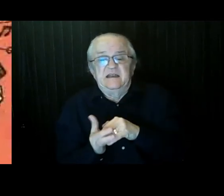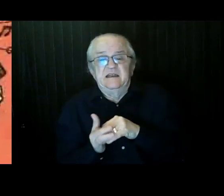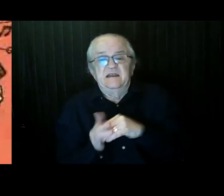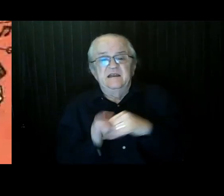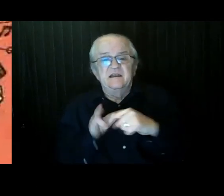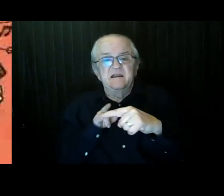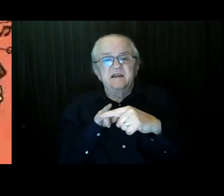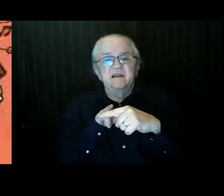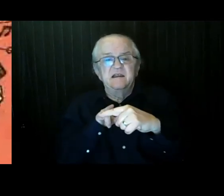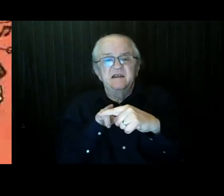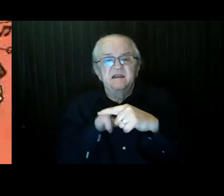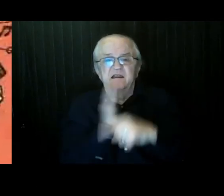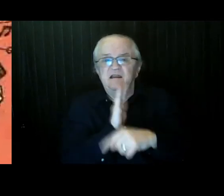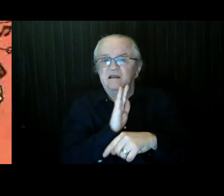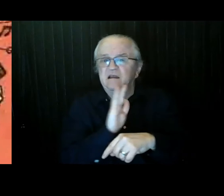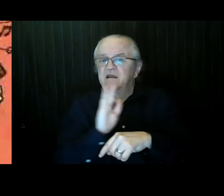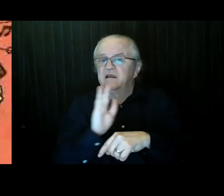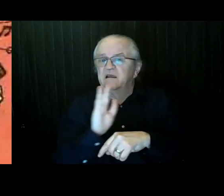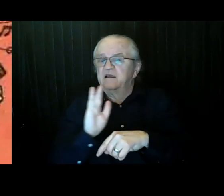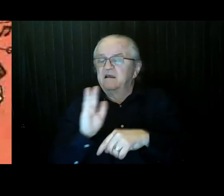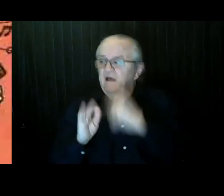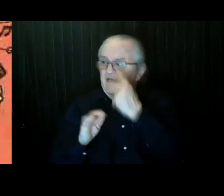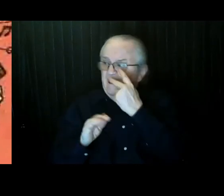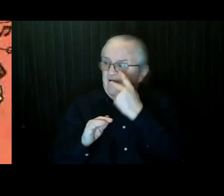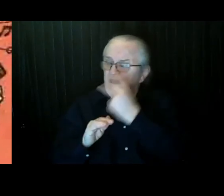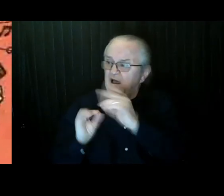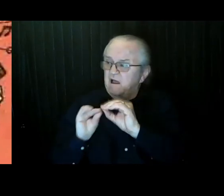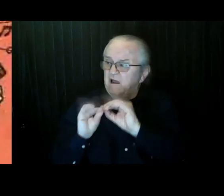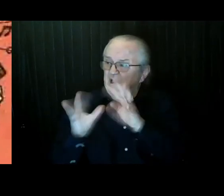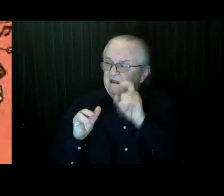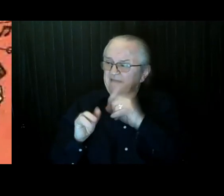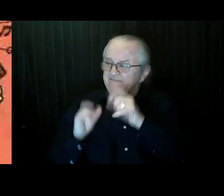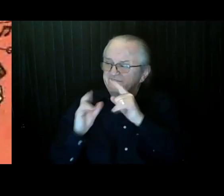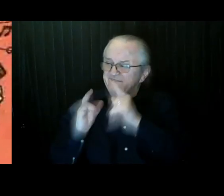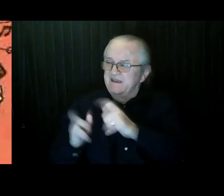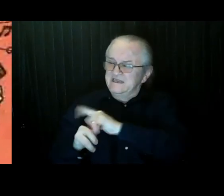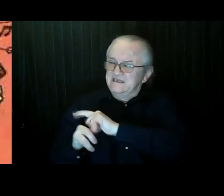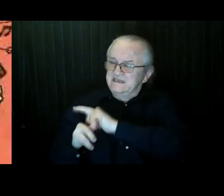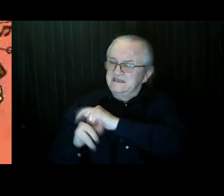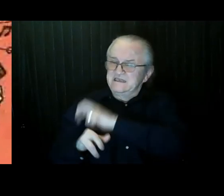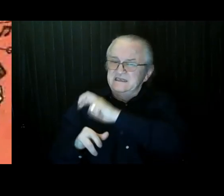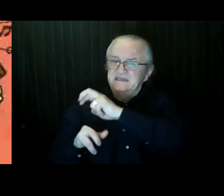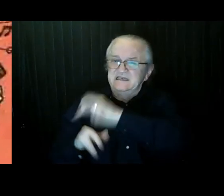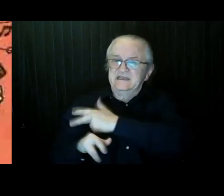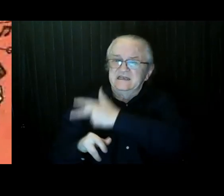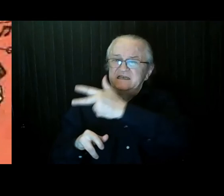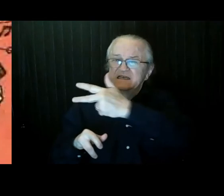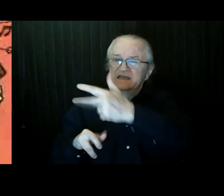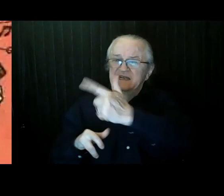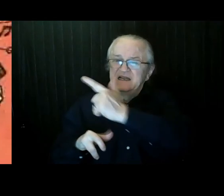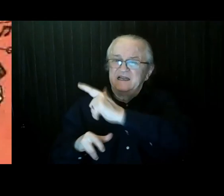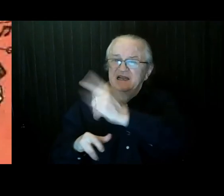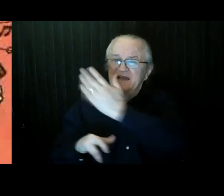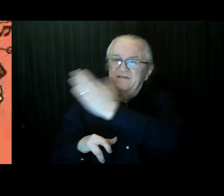took a right and I could see very clearly with all the traffic still, I had to quickly get over to my left lane. There were two lanes turning left in order to get